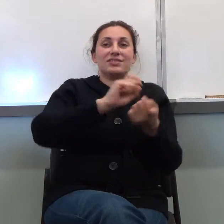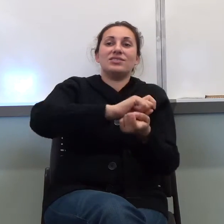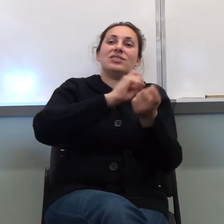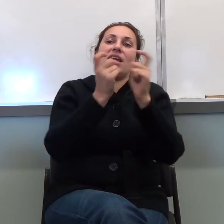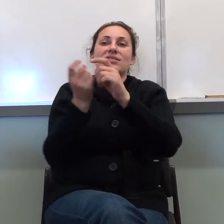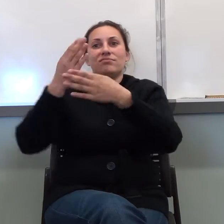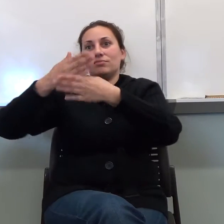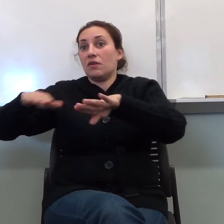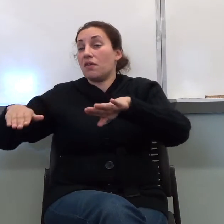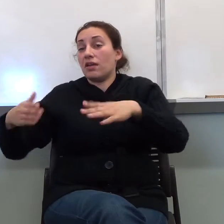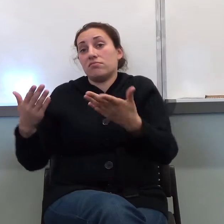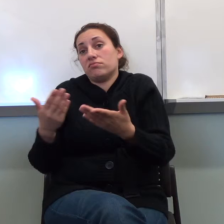Divide it out.